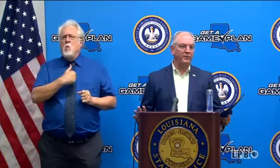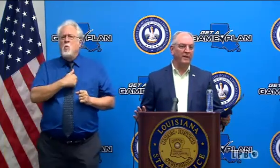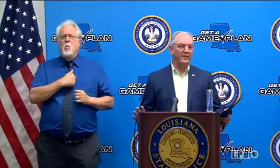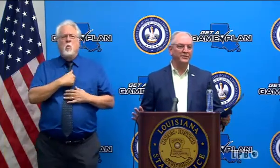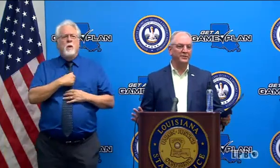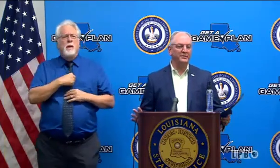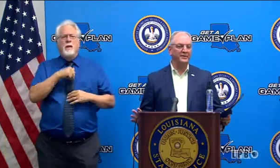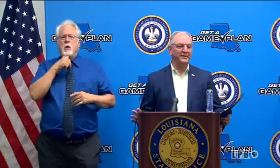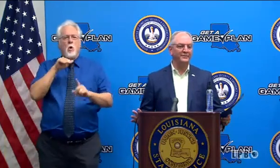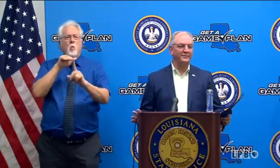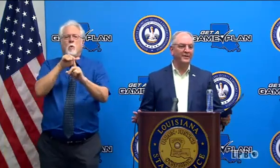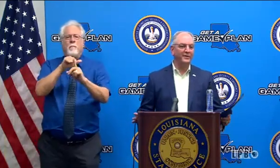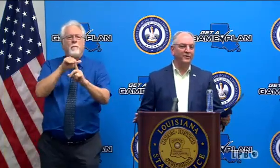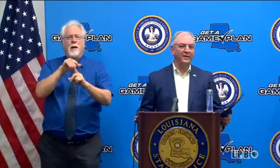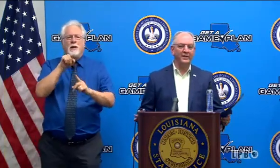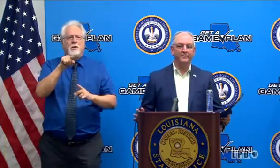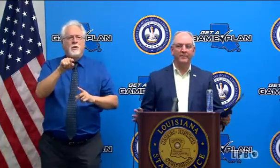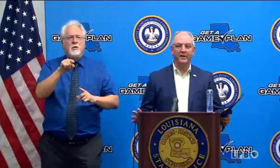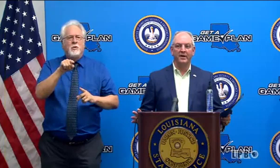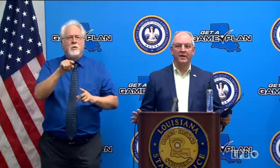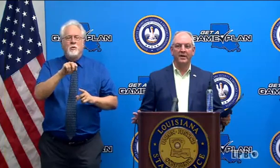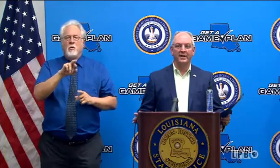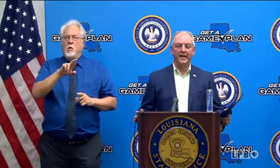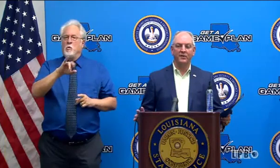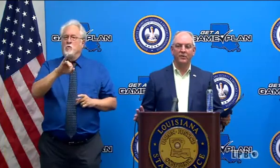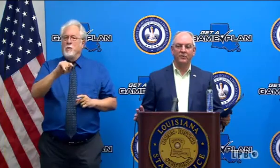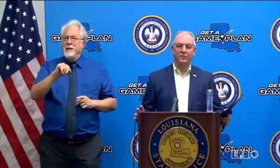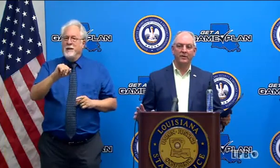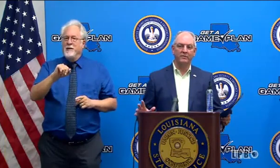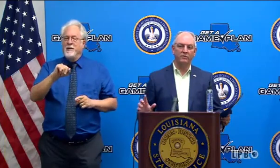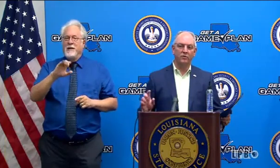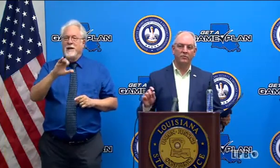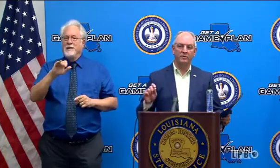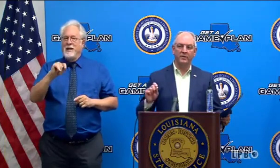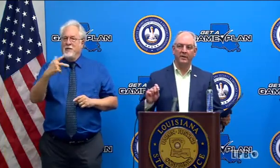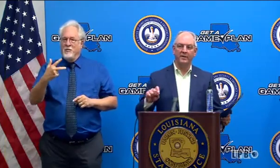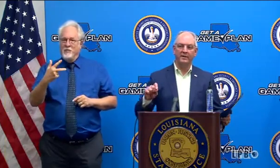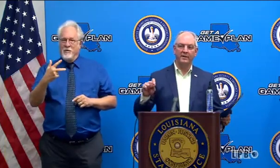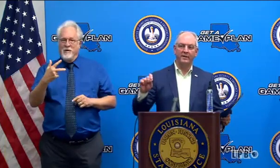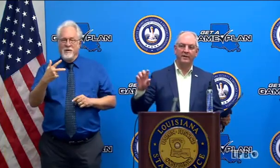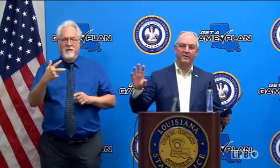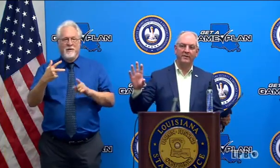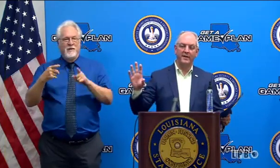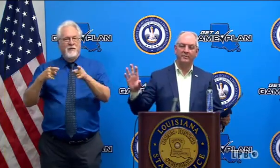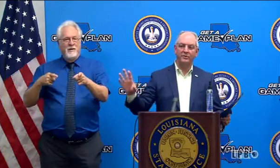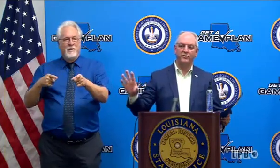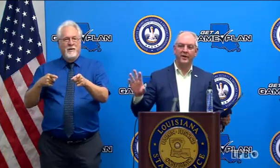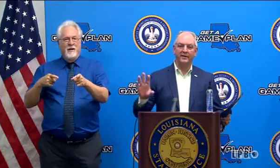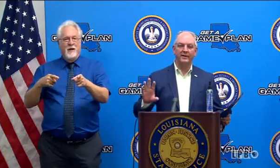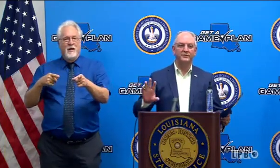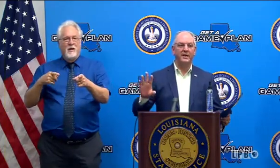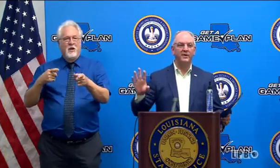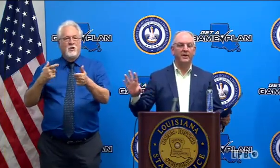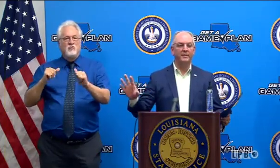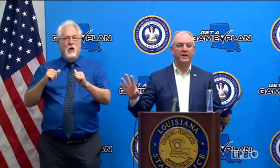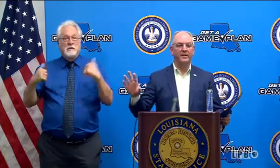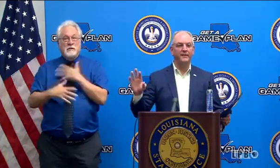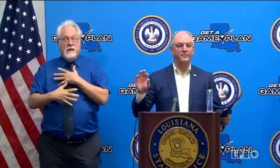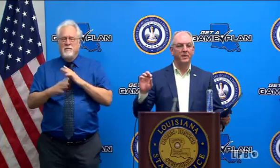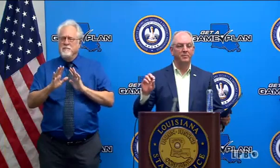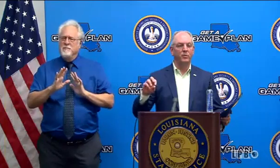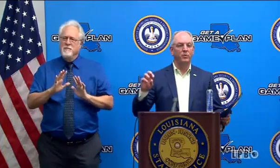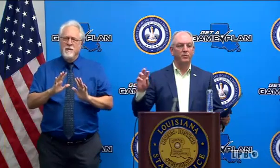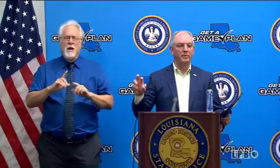don't remind you of Rita and Category 3 storms in an attempt to try to scare